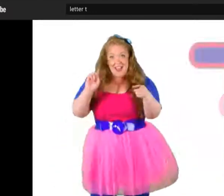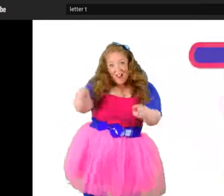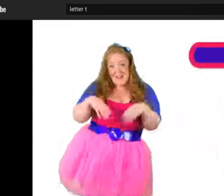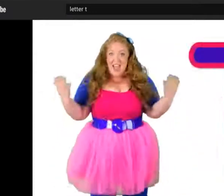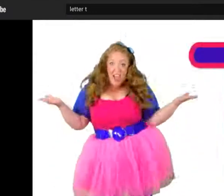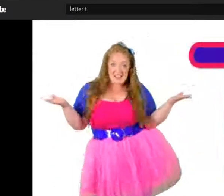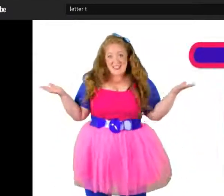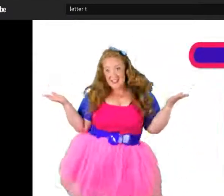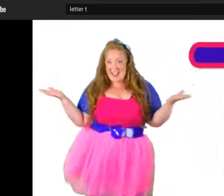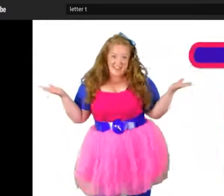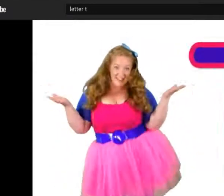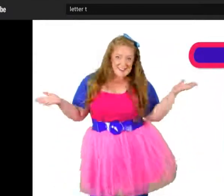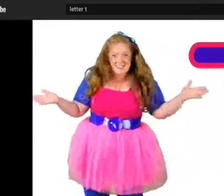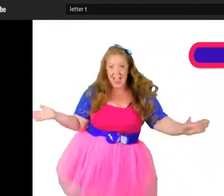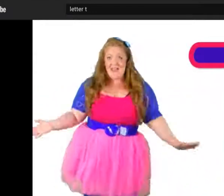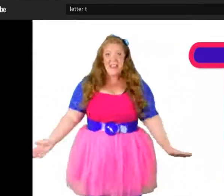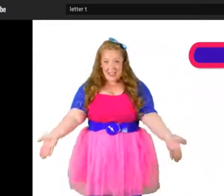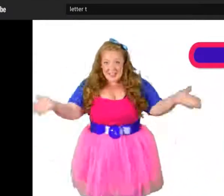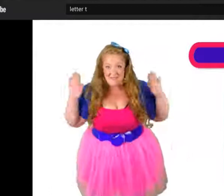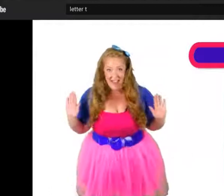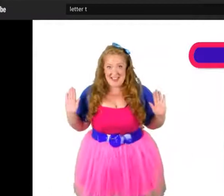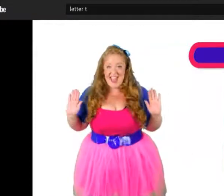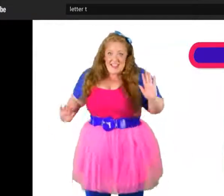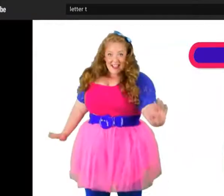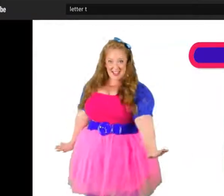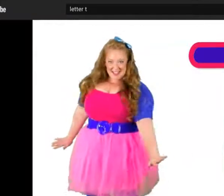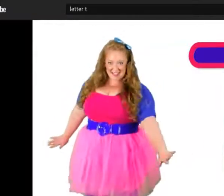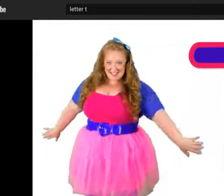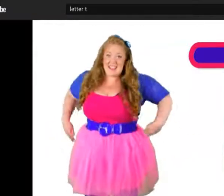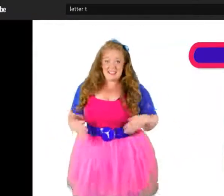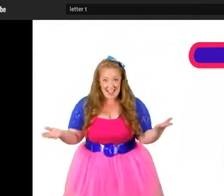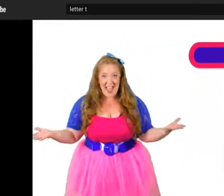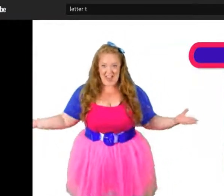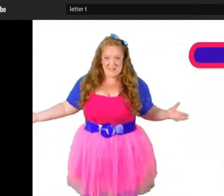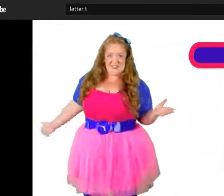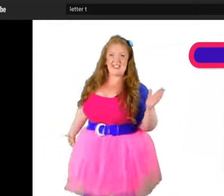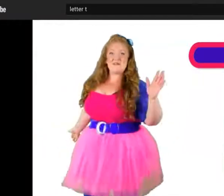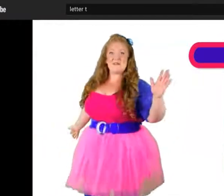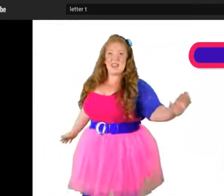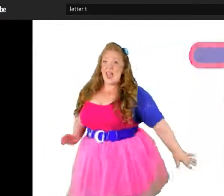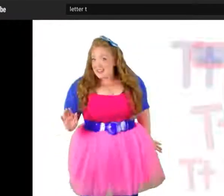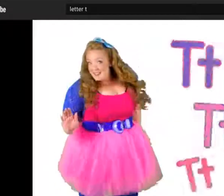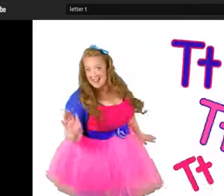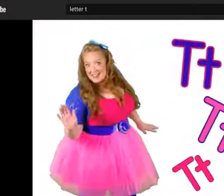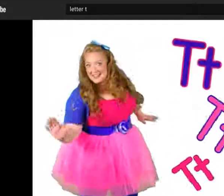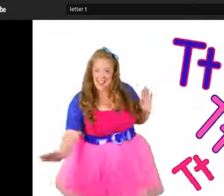know how the T looks now. Let's make the letter T sound. T, t,